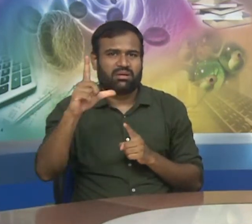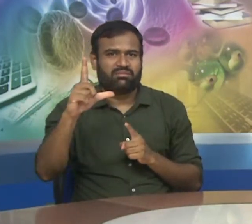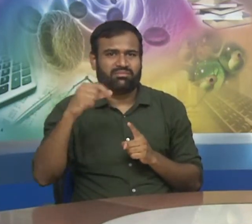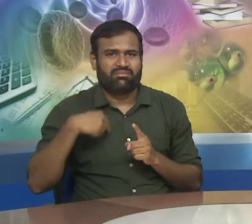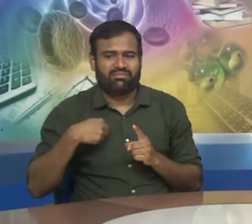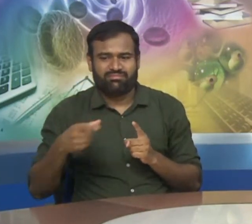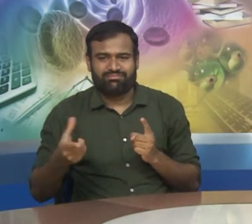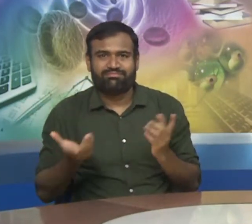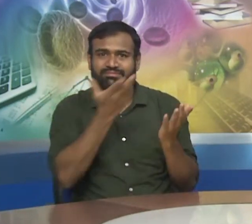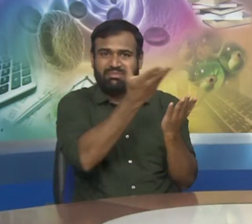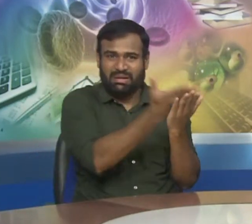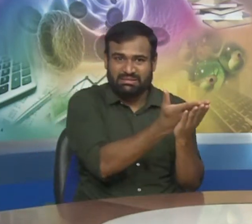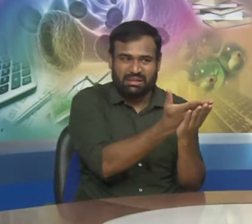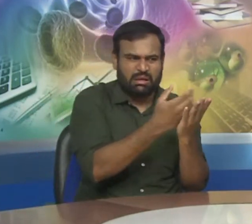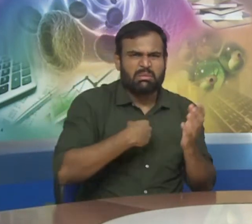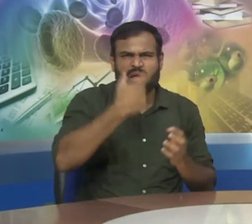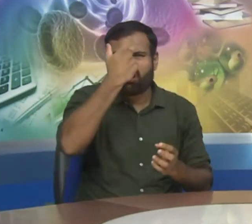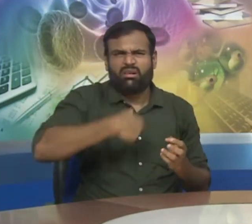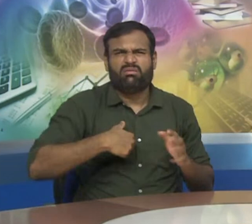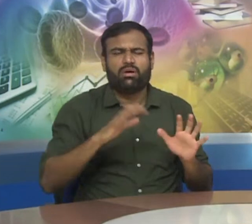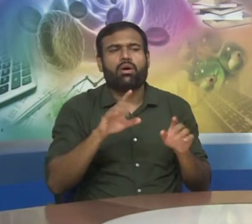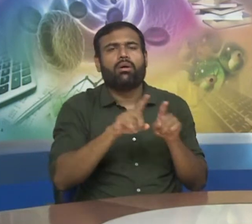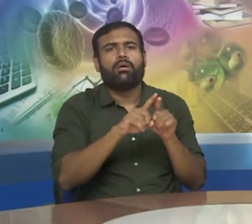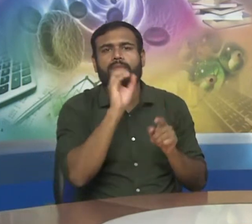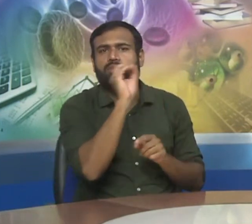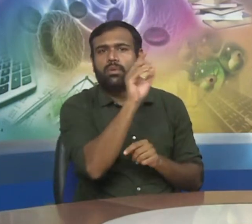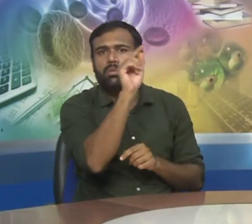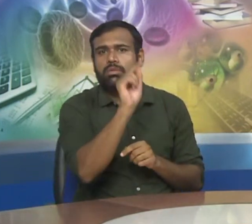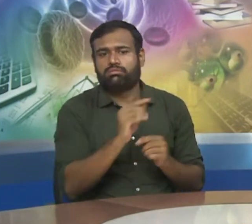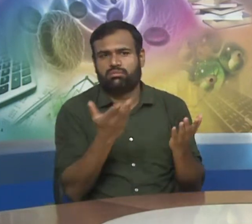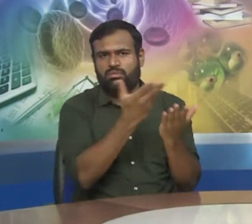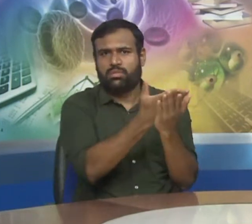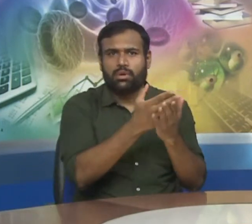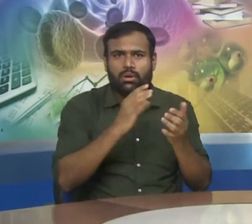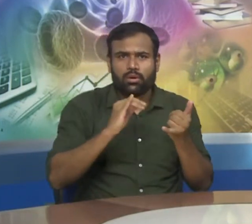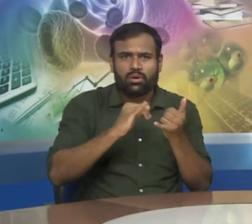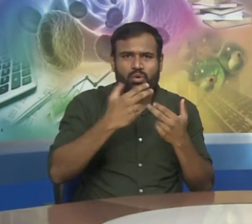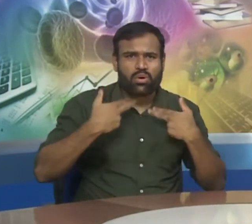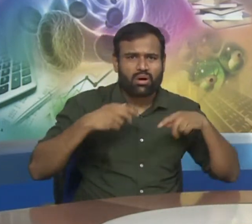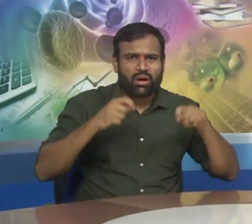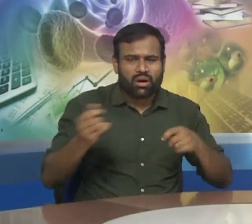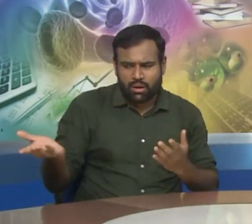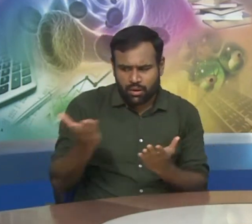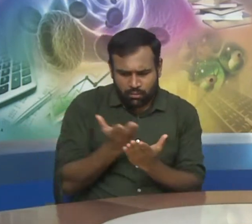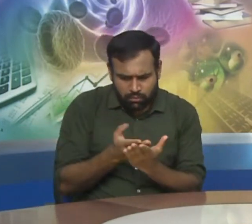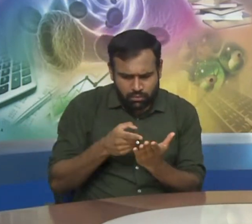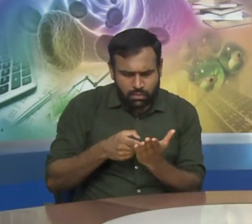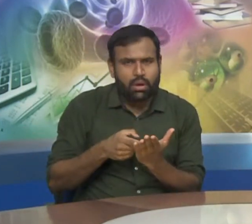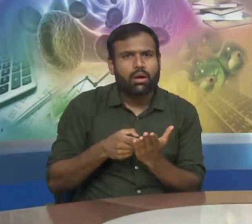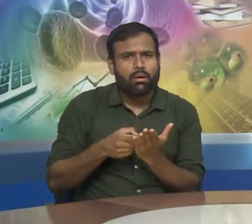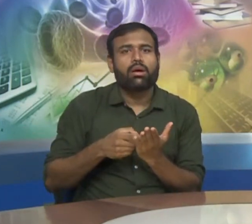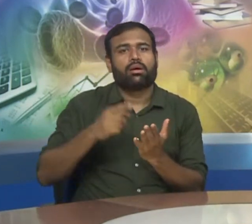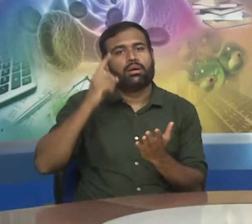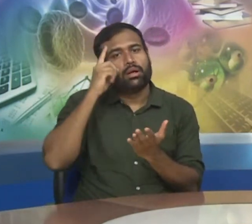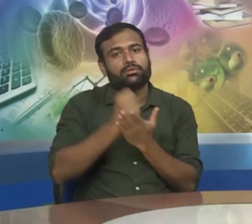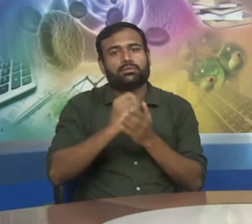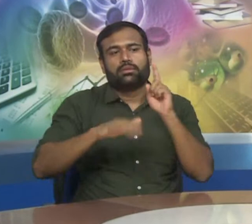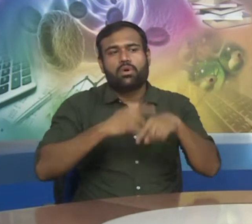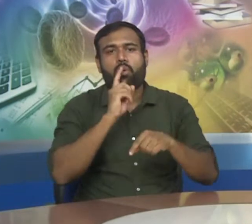litigation. It means that even people who are not directly involved in the case may bring to the notice of